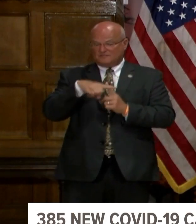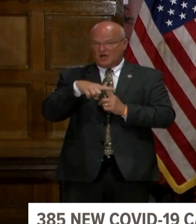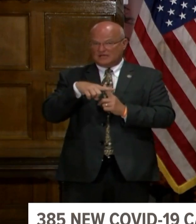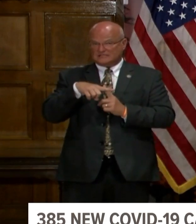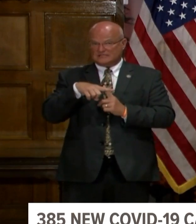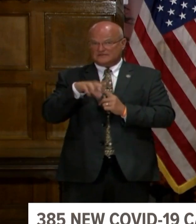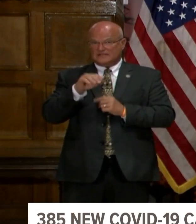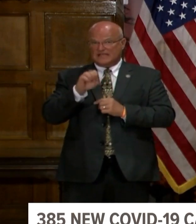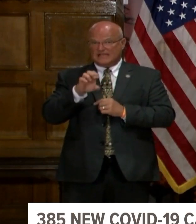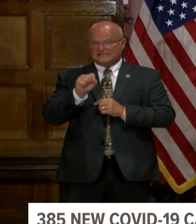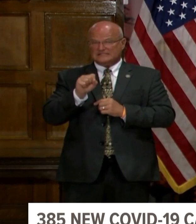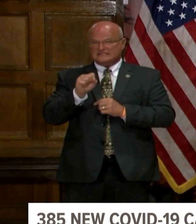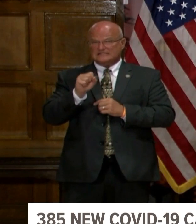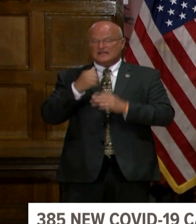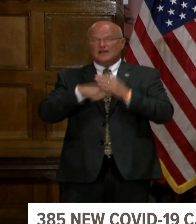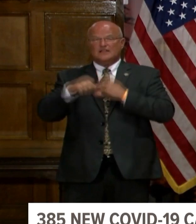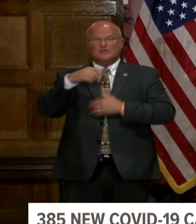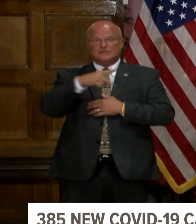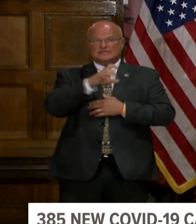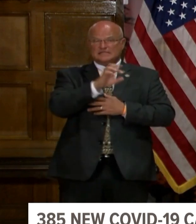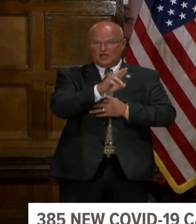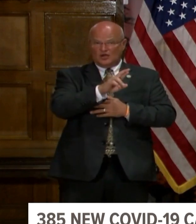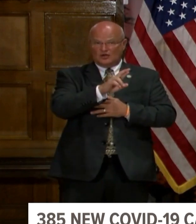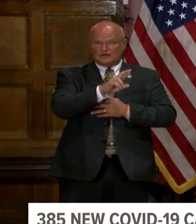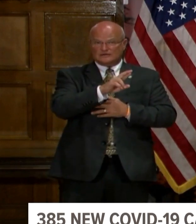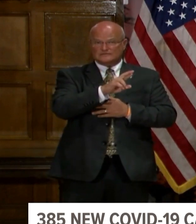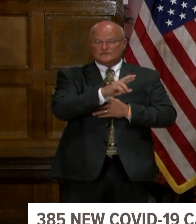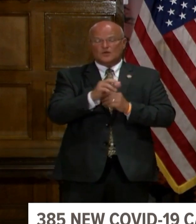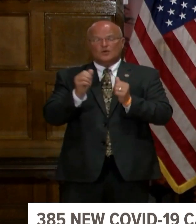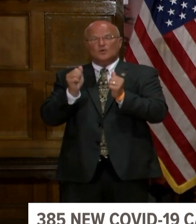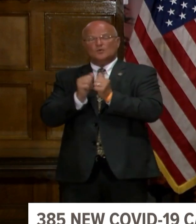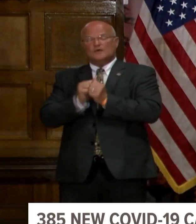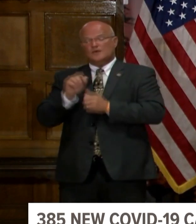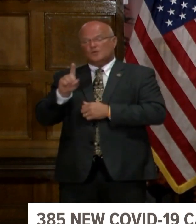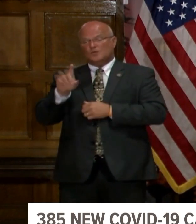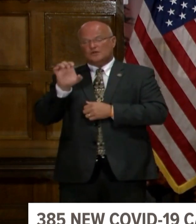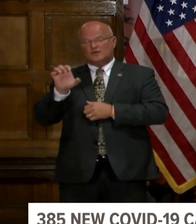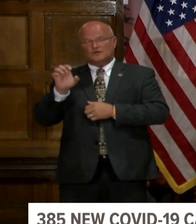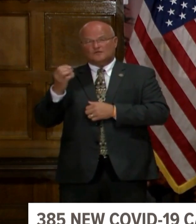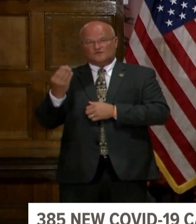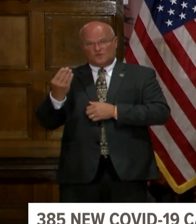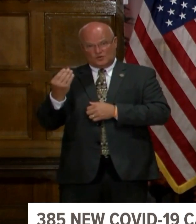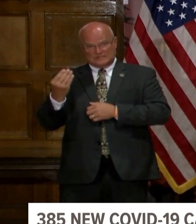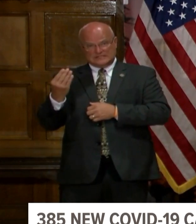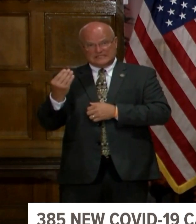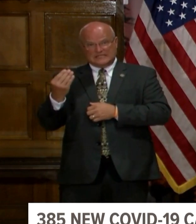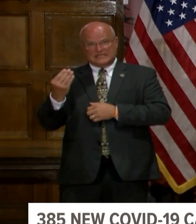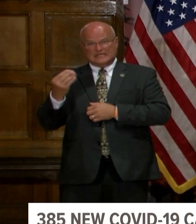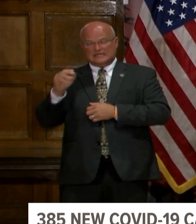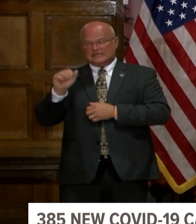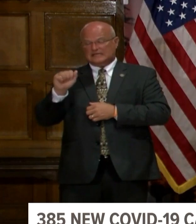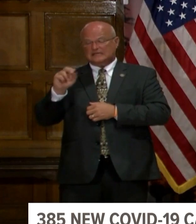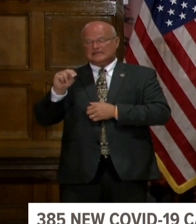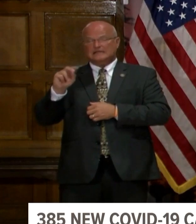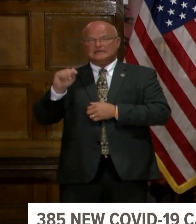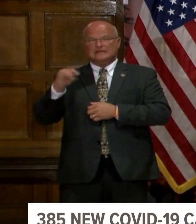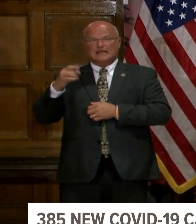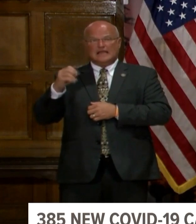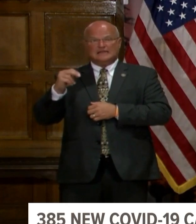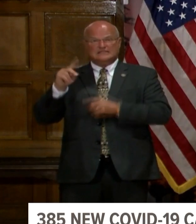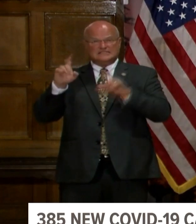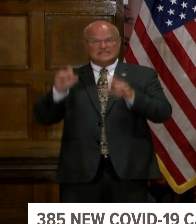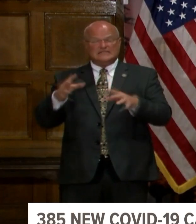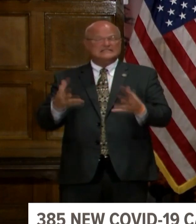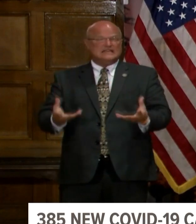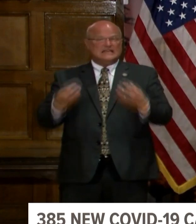positive cases under the PCR test with the 114 of the antigen test, that really